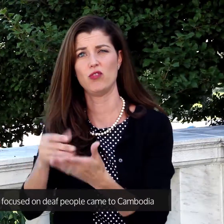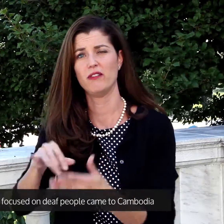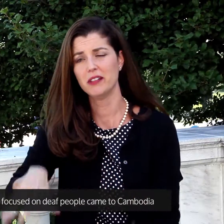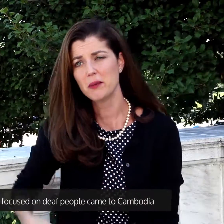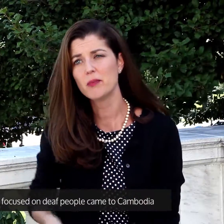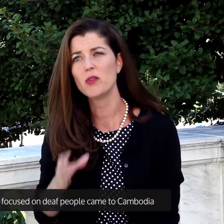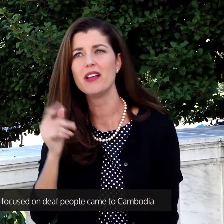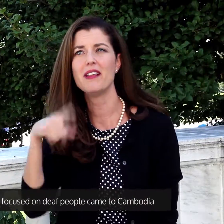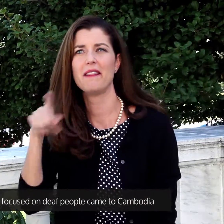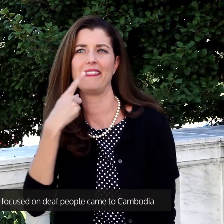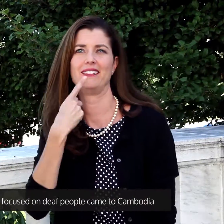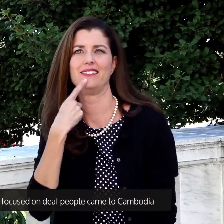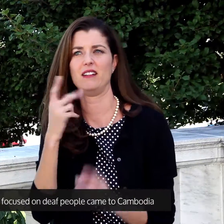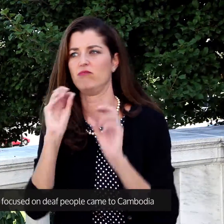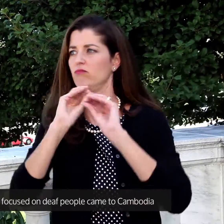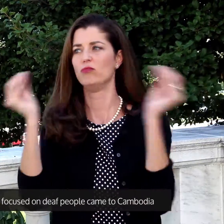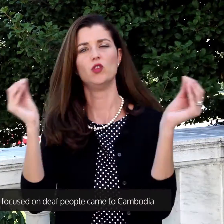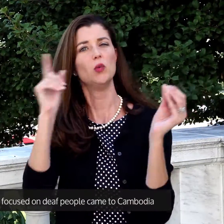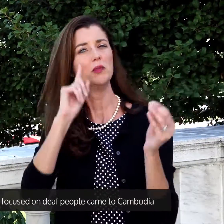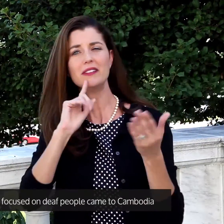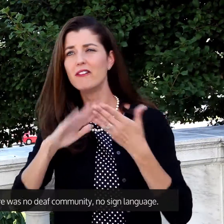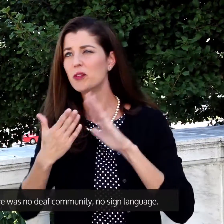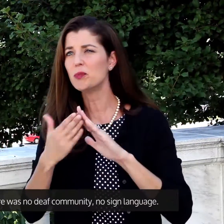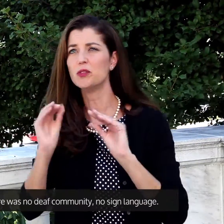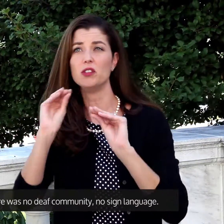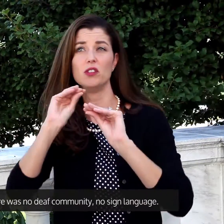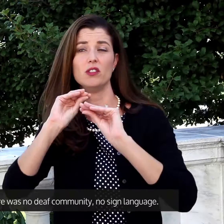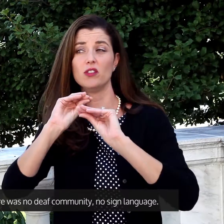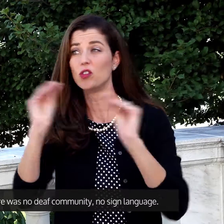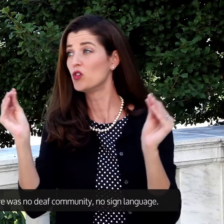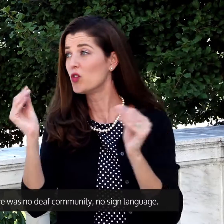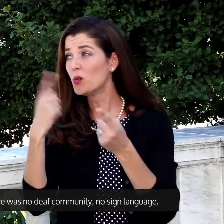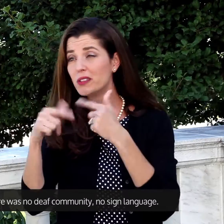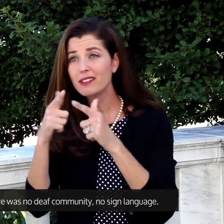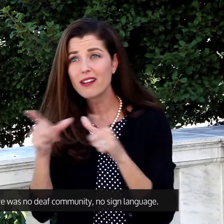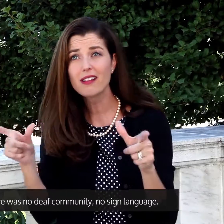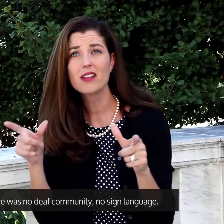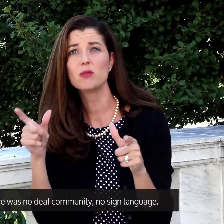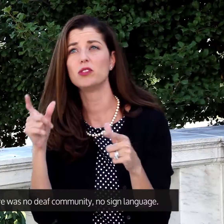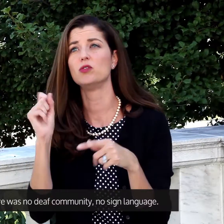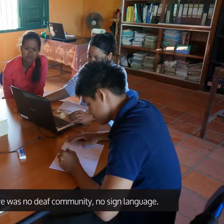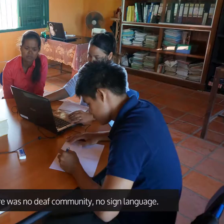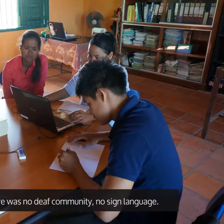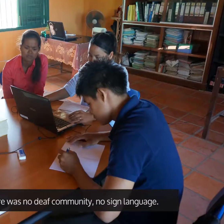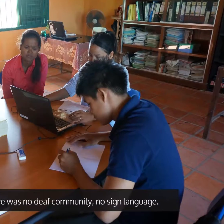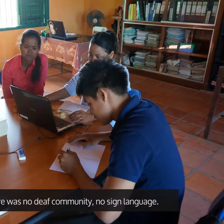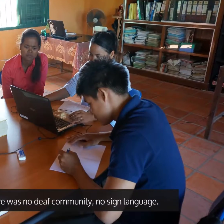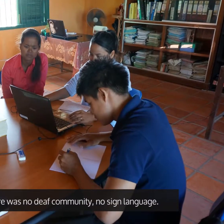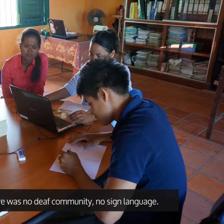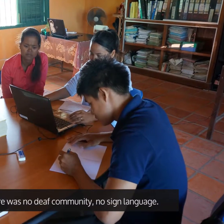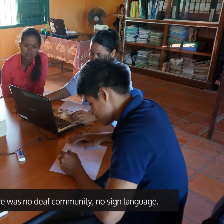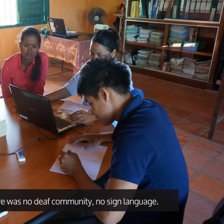NGO focused on deaf people came to Cambodia, and they said that there was no deaf community, no sign language.